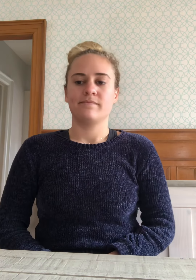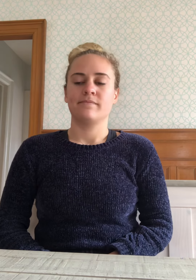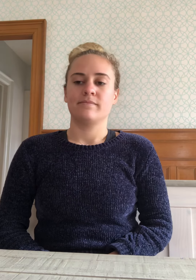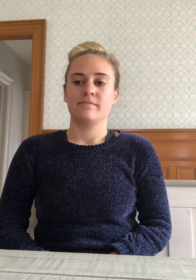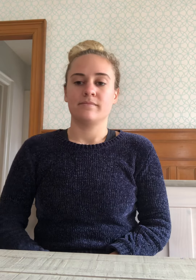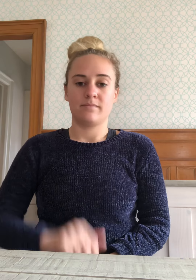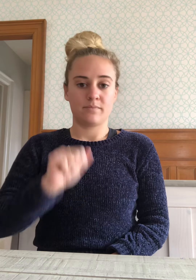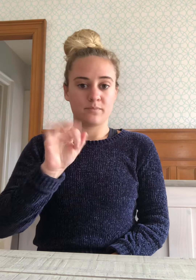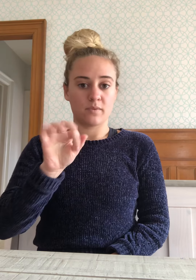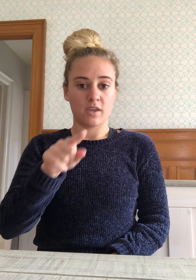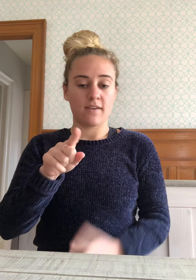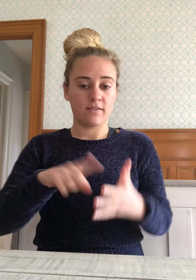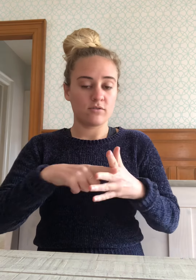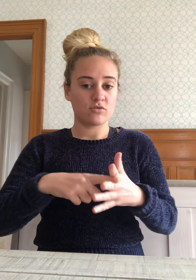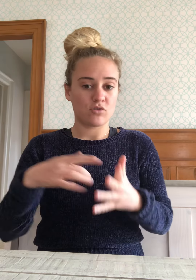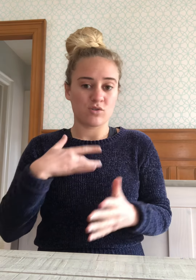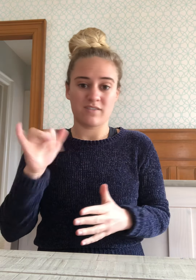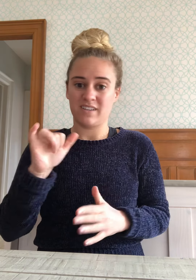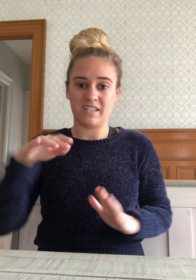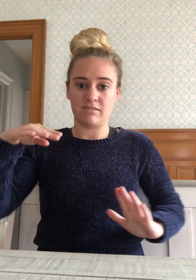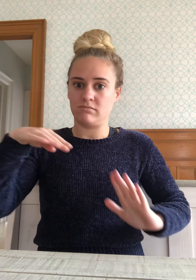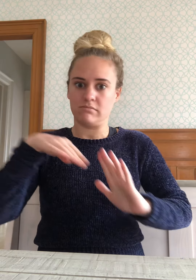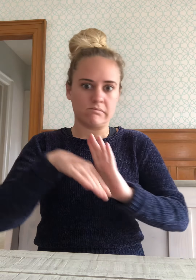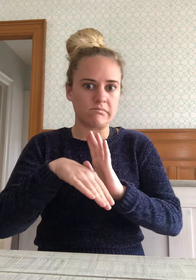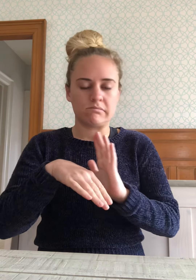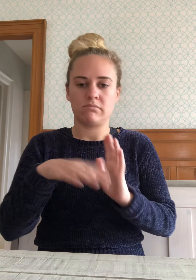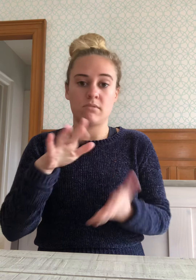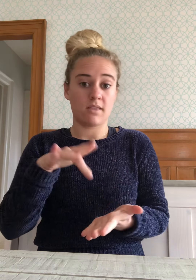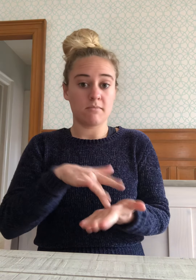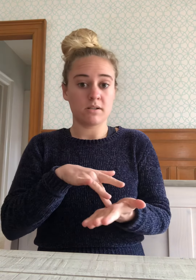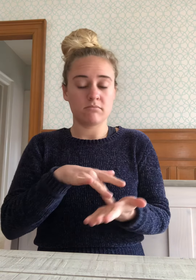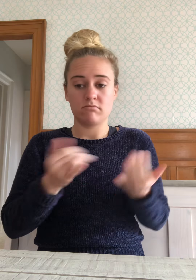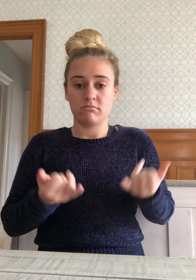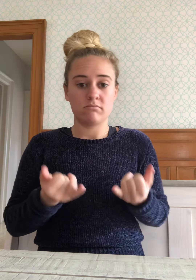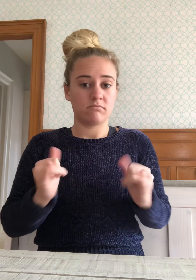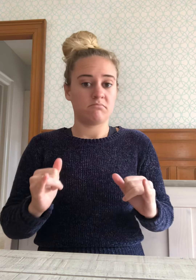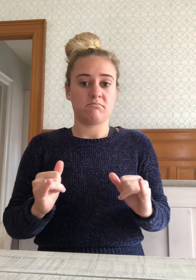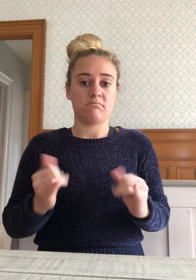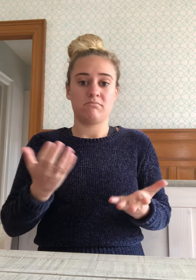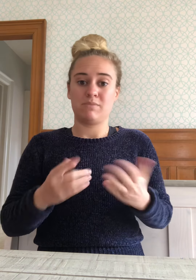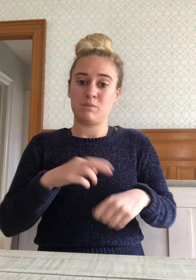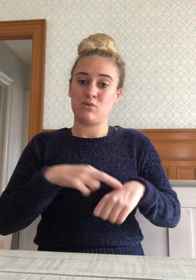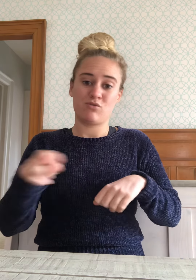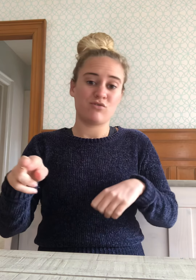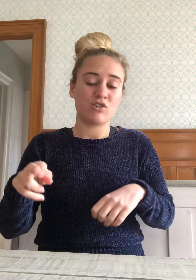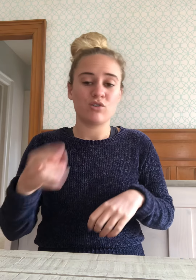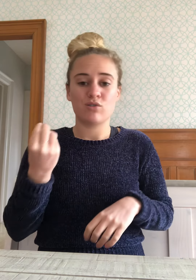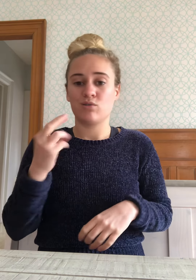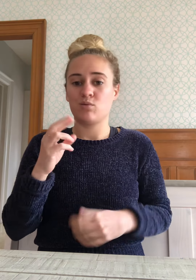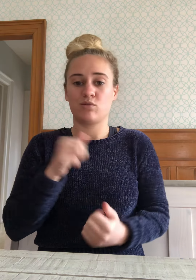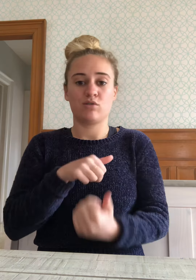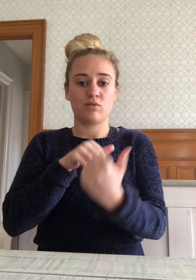to feel like the case is going downhill even in the middle, you still may want to refer or address these problems